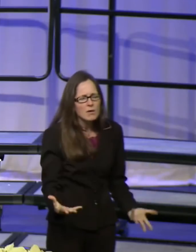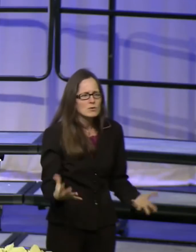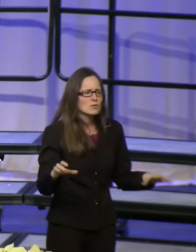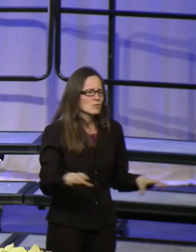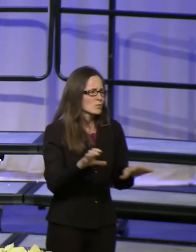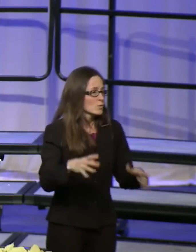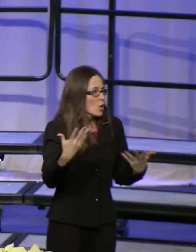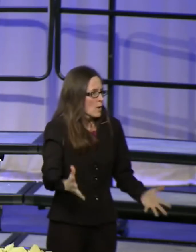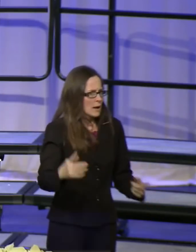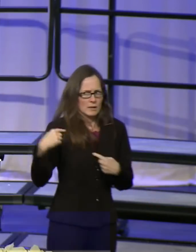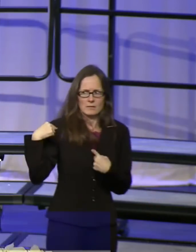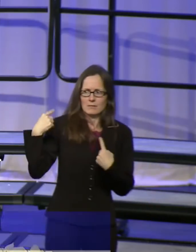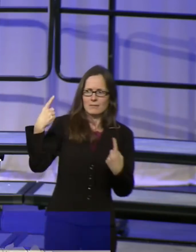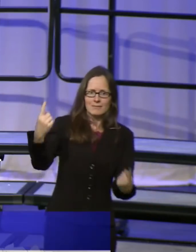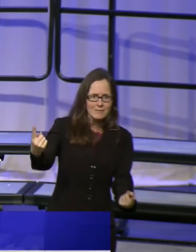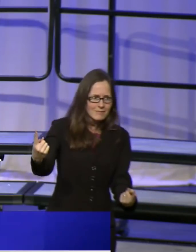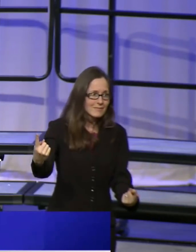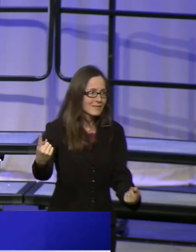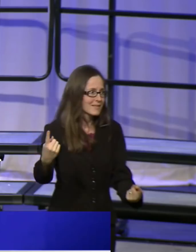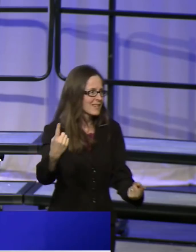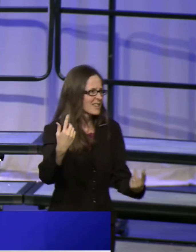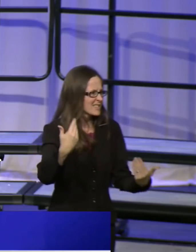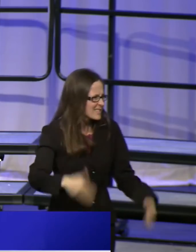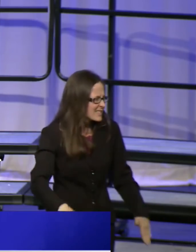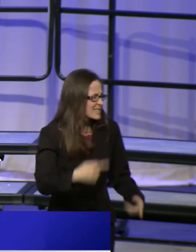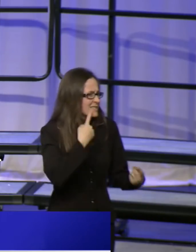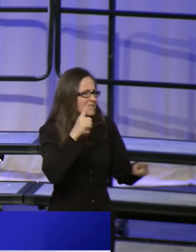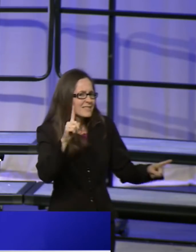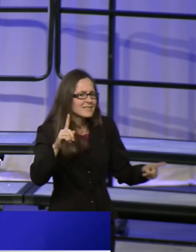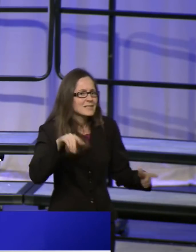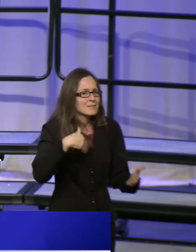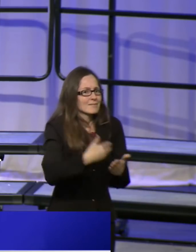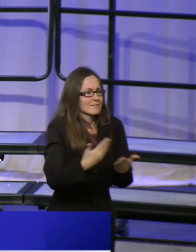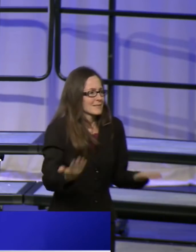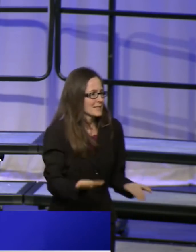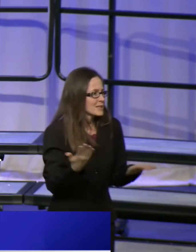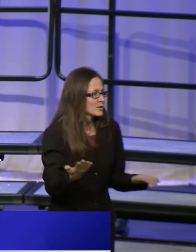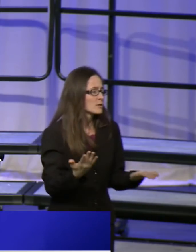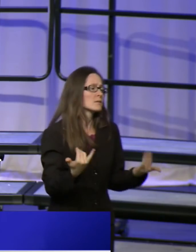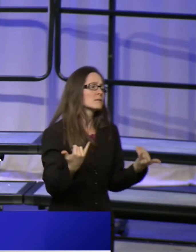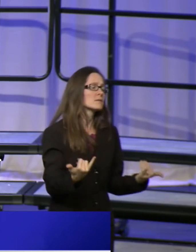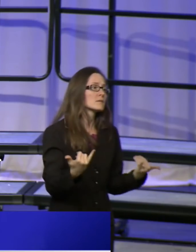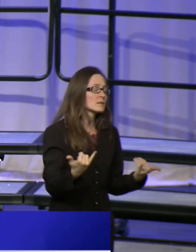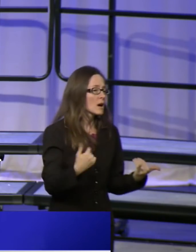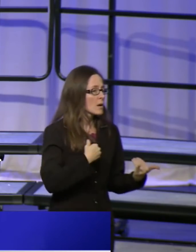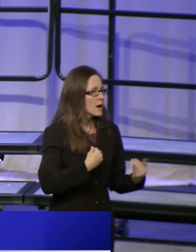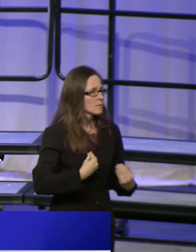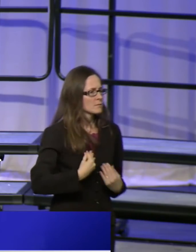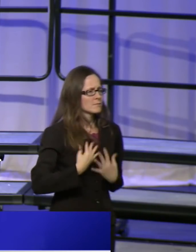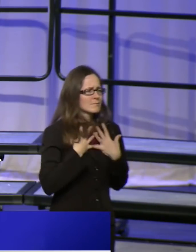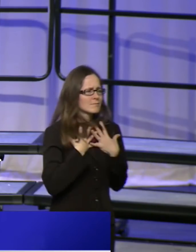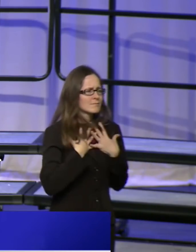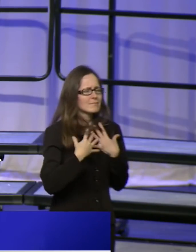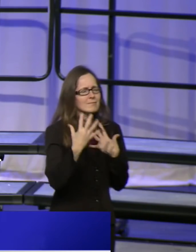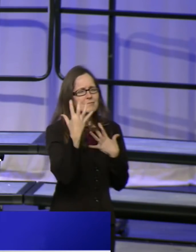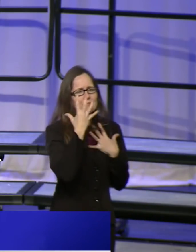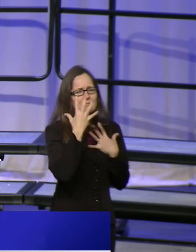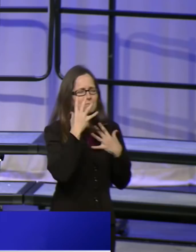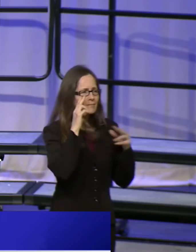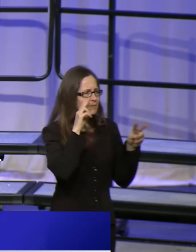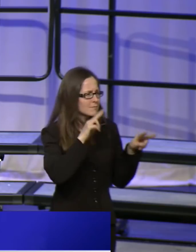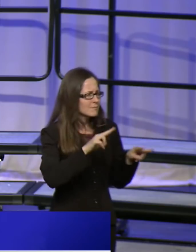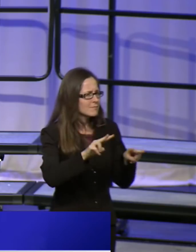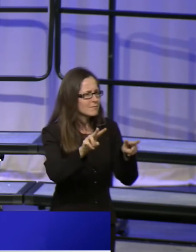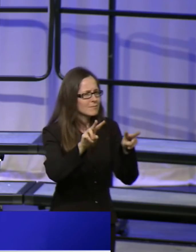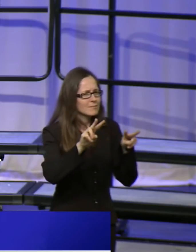at all. But we did. And now, more so than ever, I am inspired and facing forward toward what we could do, all